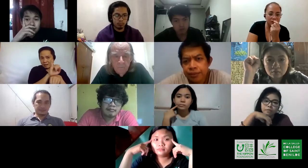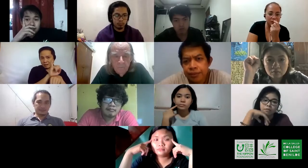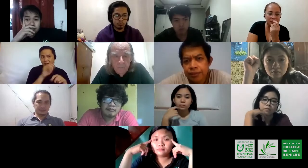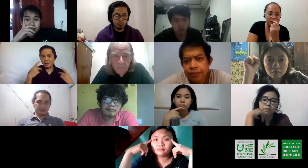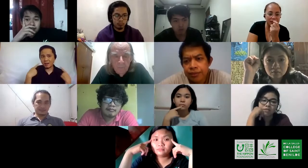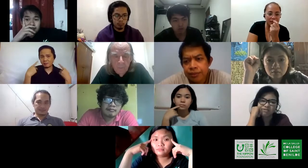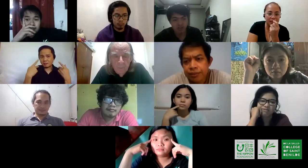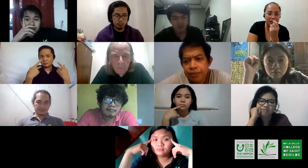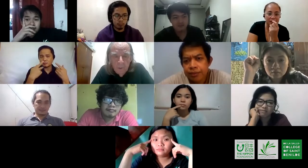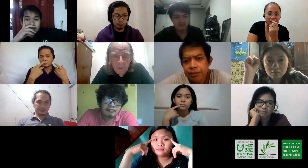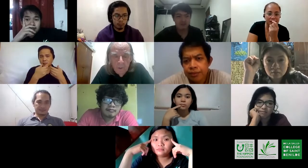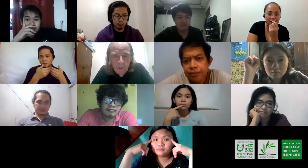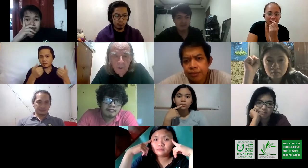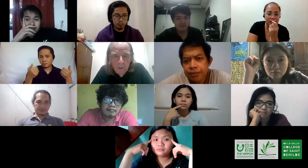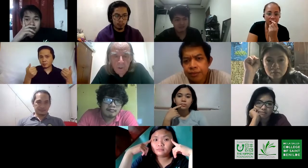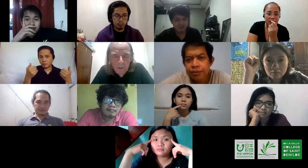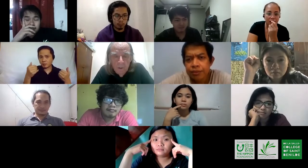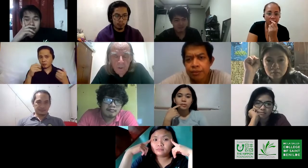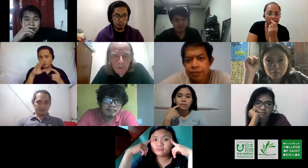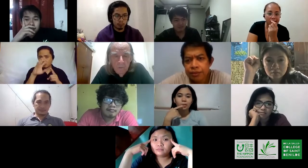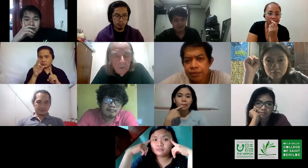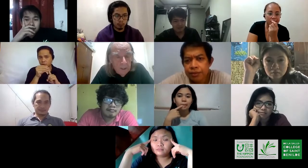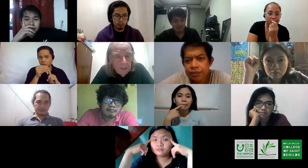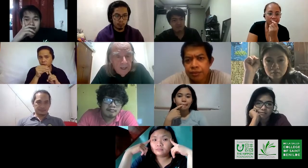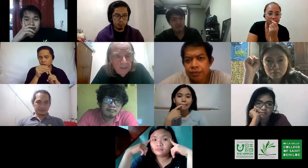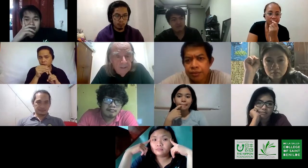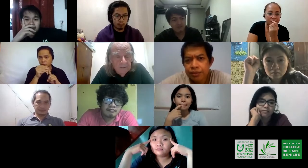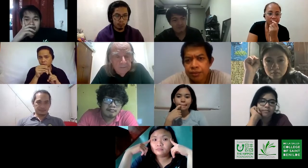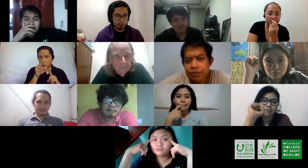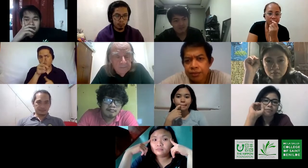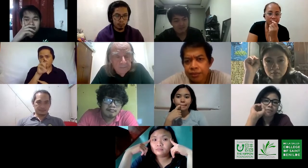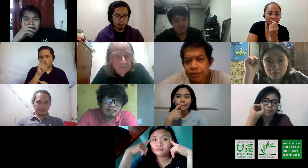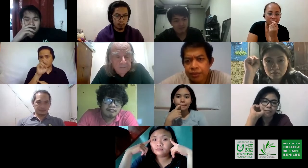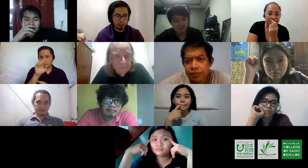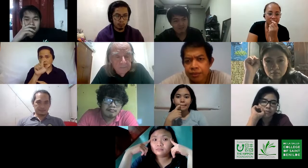Yeah, Jasmine saying yes. Rennell Island?